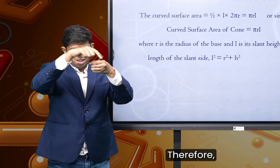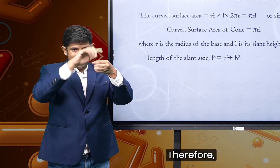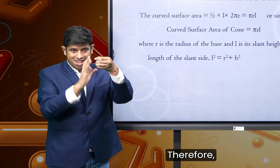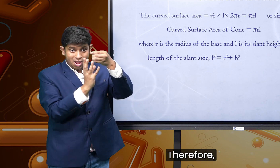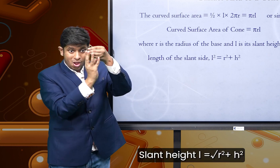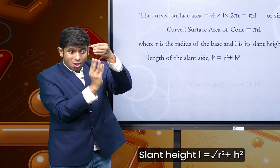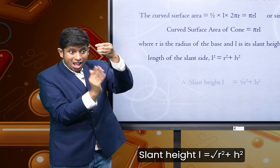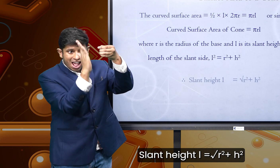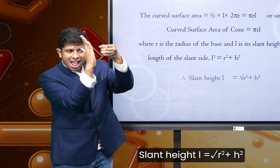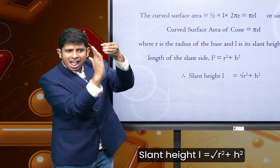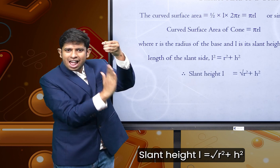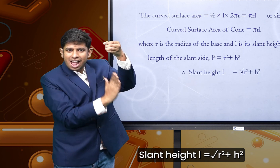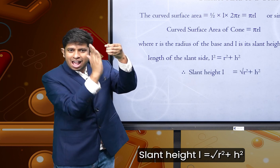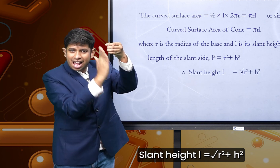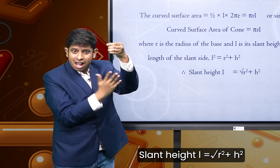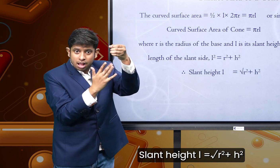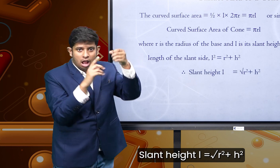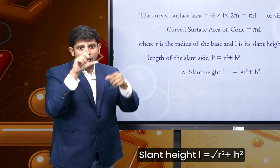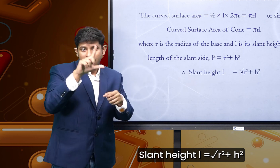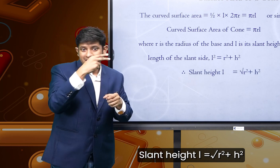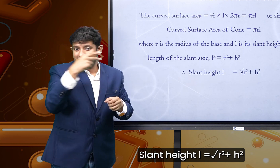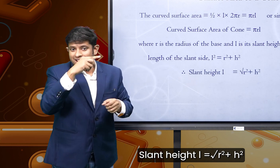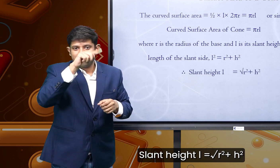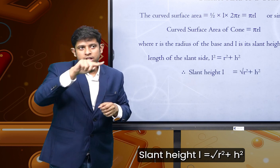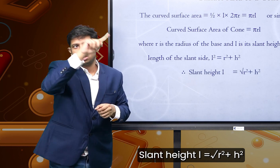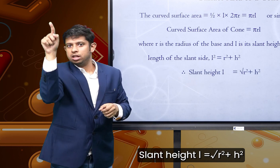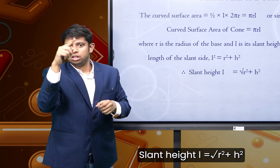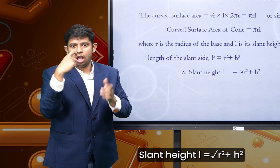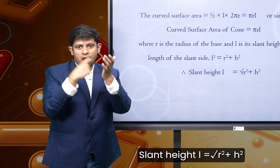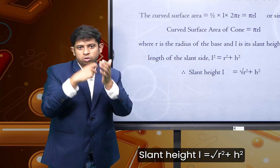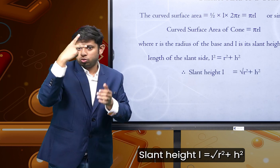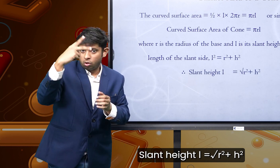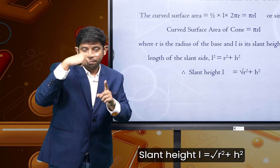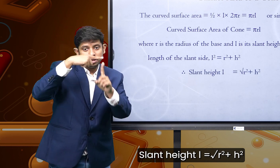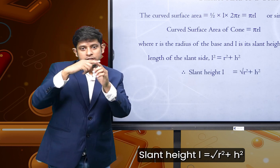Therefore, slant height L is equal to under root r square plus h square.